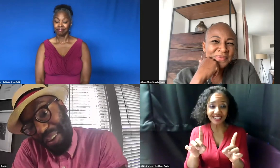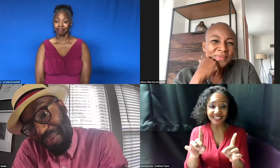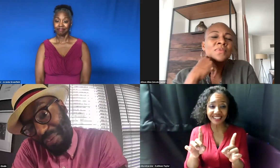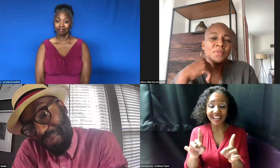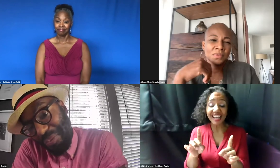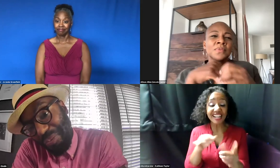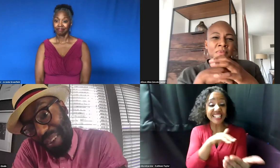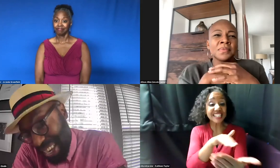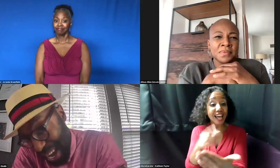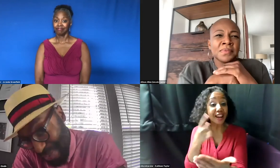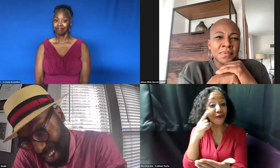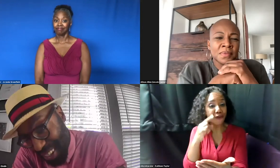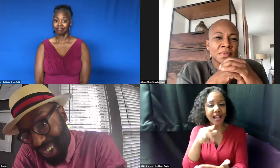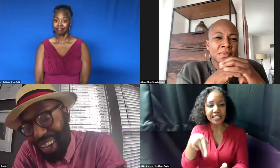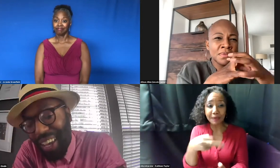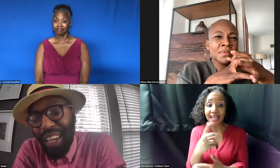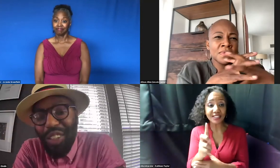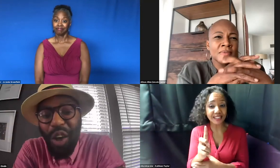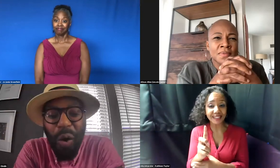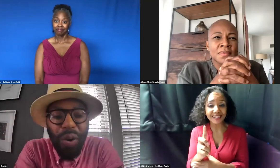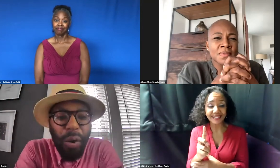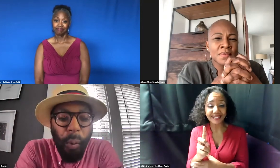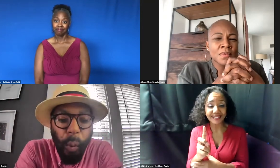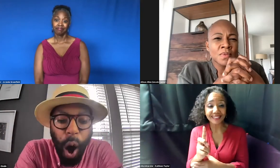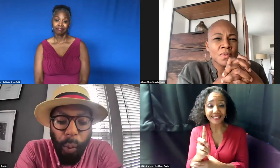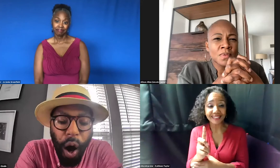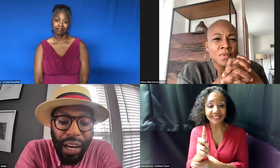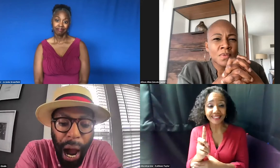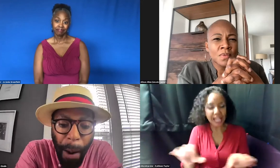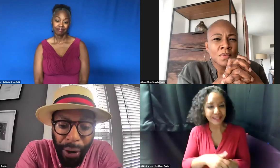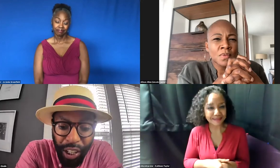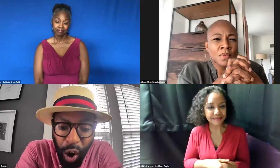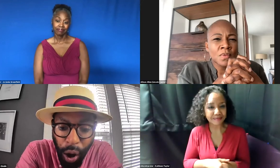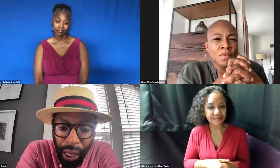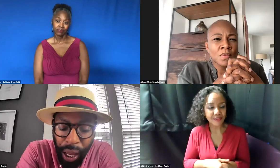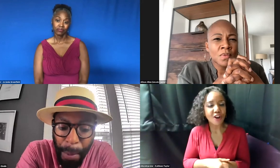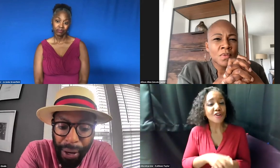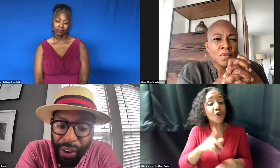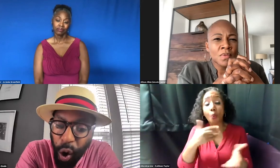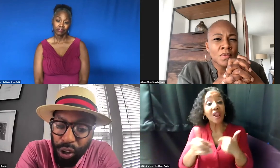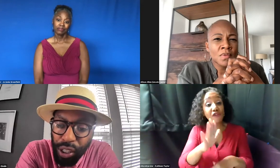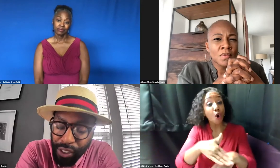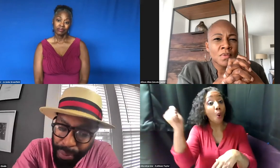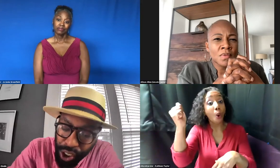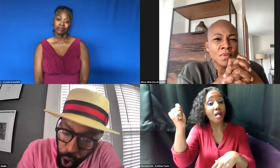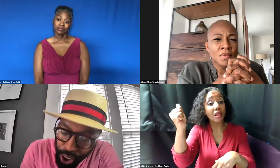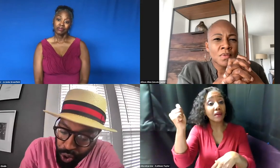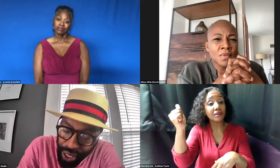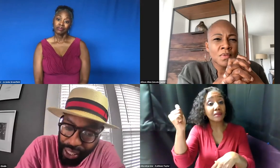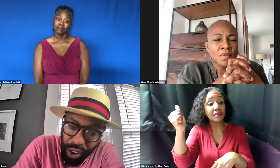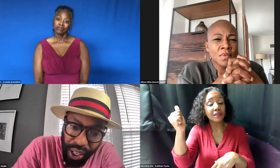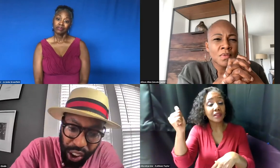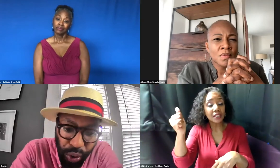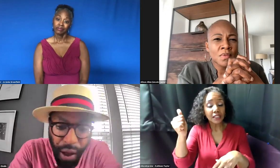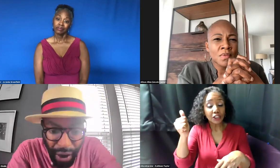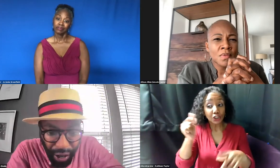PhD. It can be done. Mm-hmm. So walk and operate in your calling, but if something's calling you to